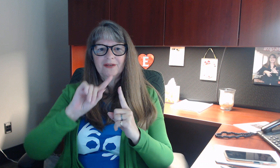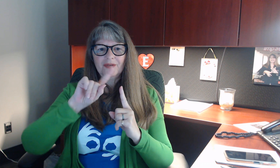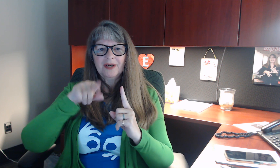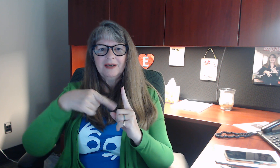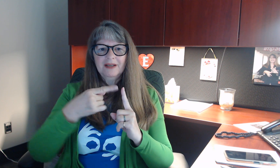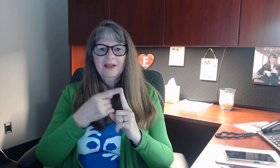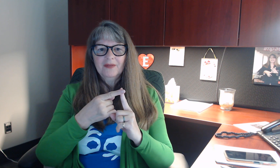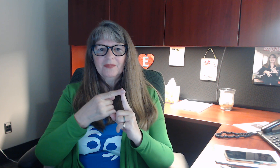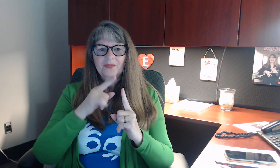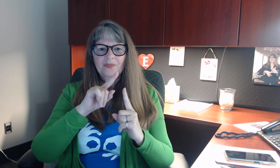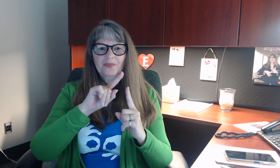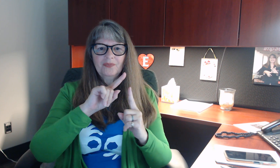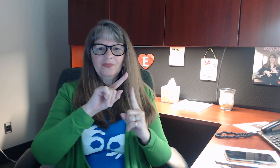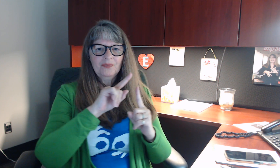right?